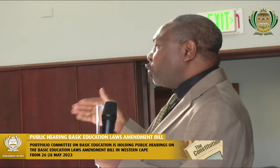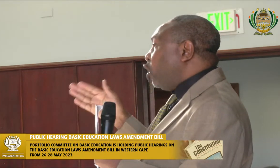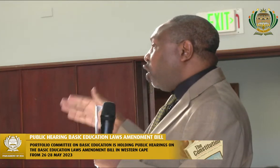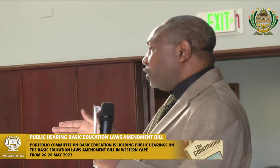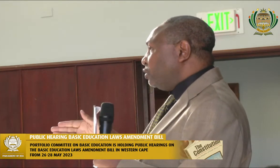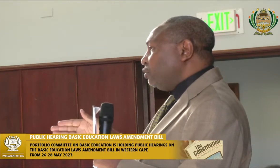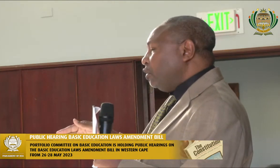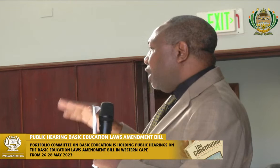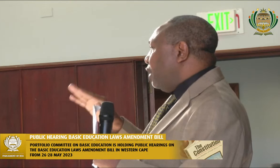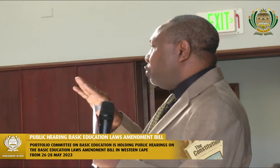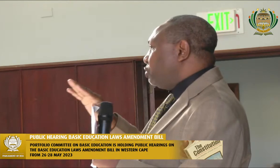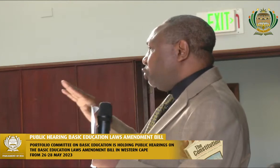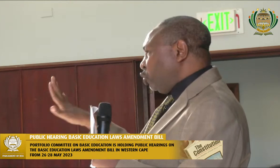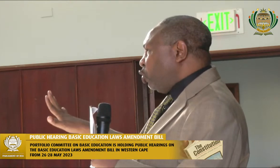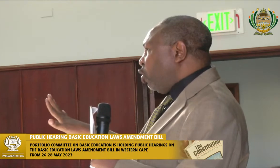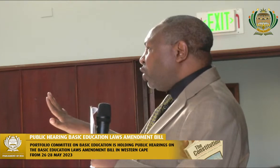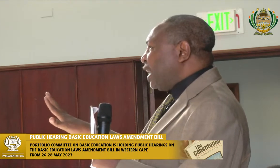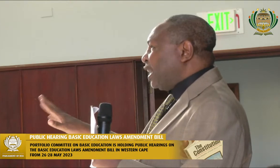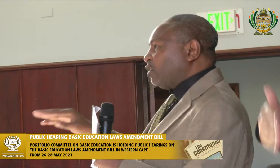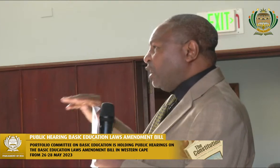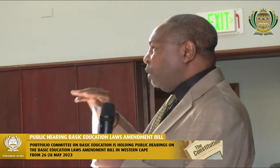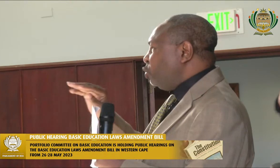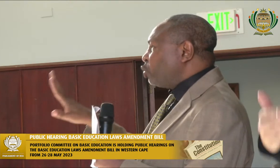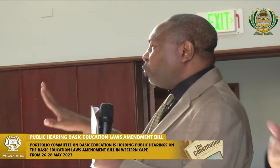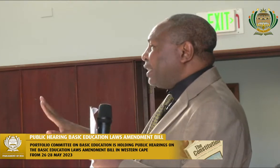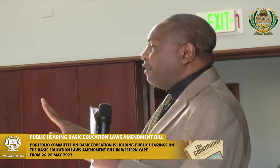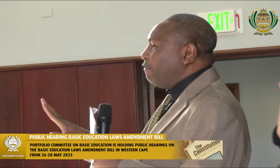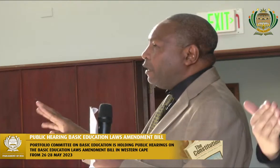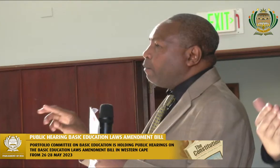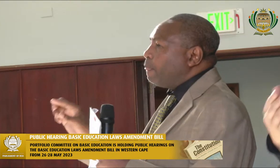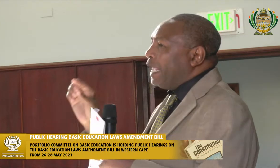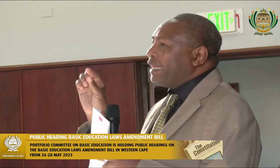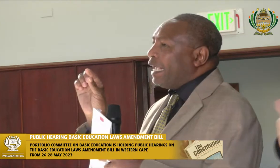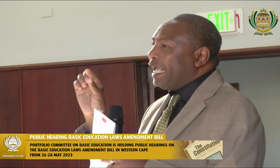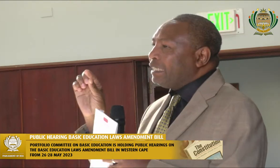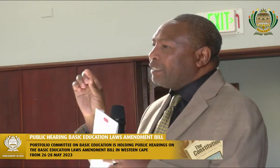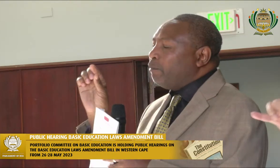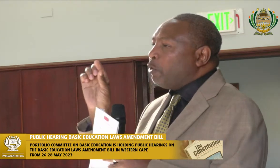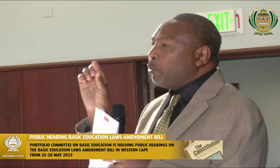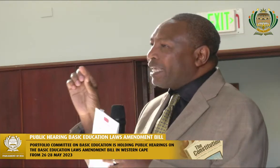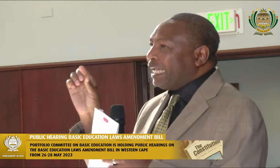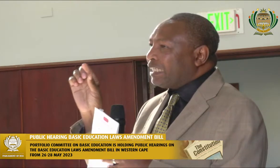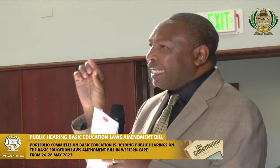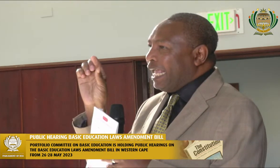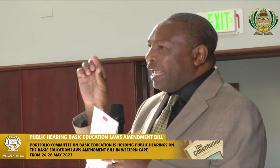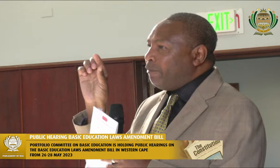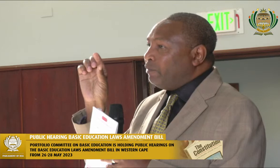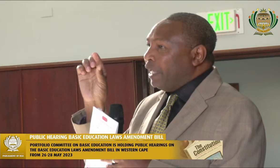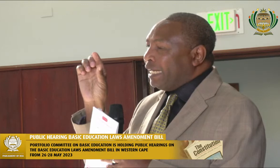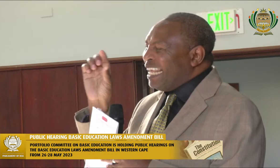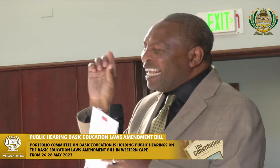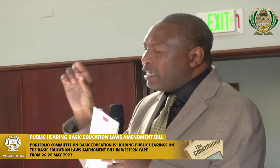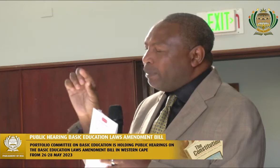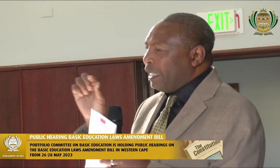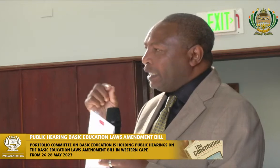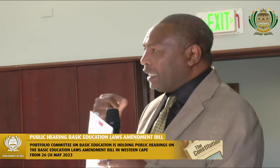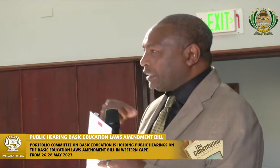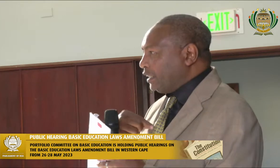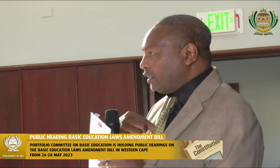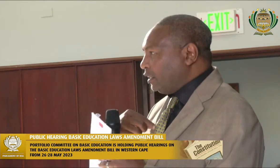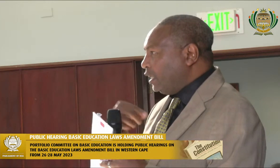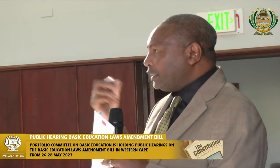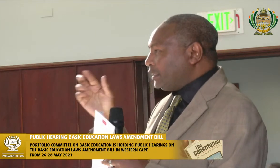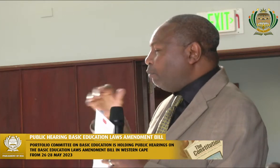time goes on, use your own curriculum, use whatever, at the end, may we get an